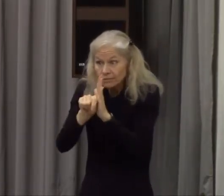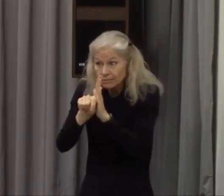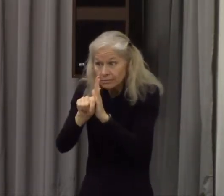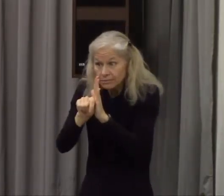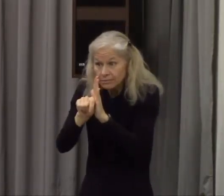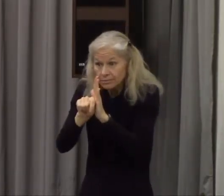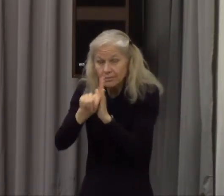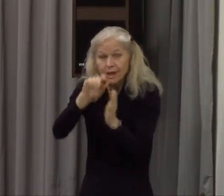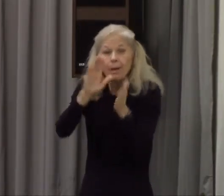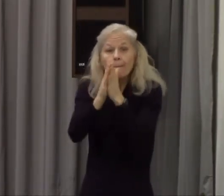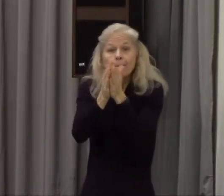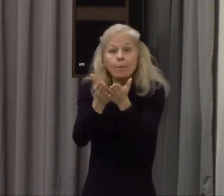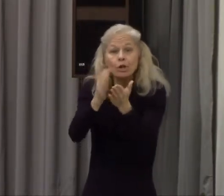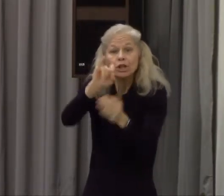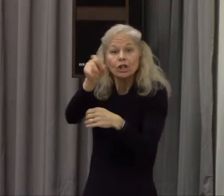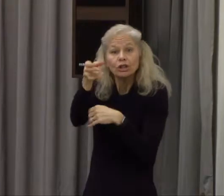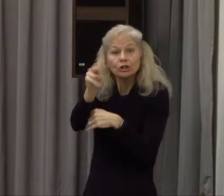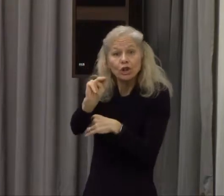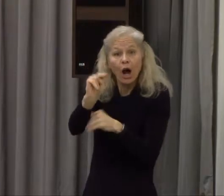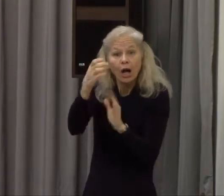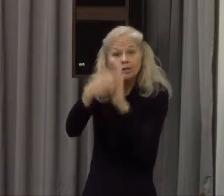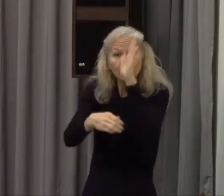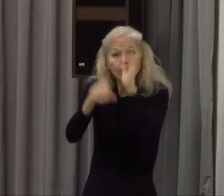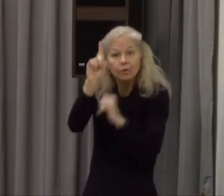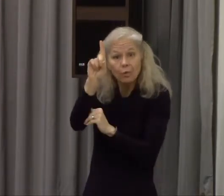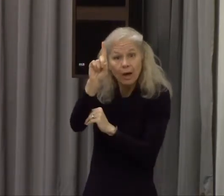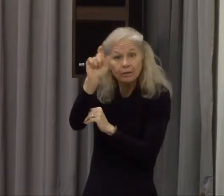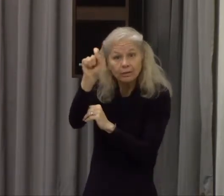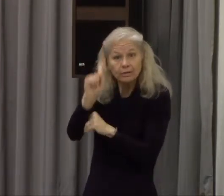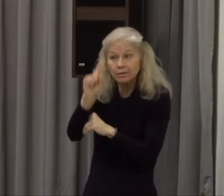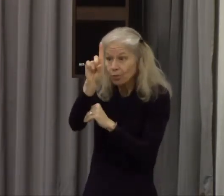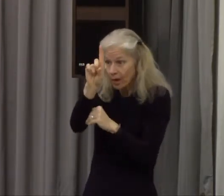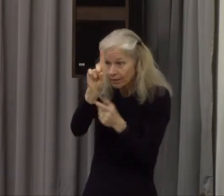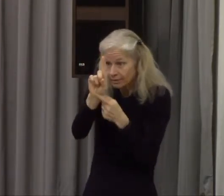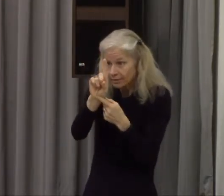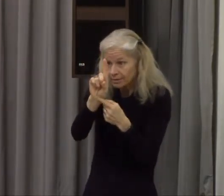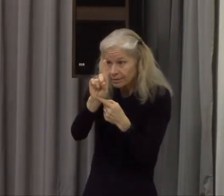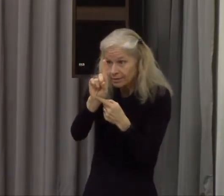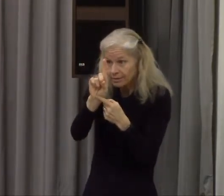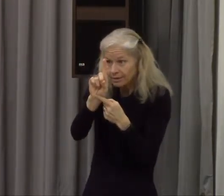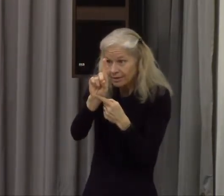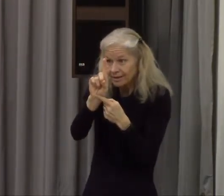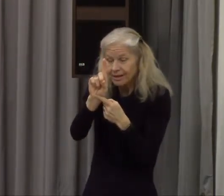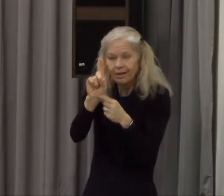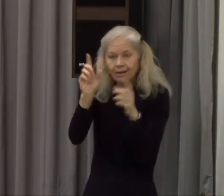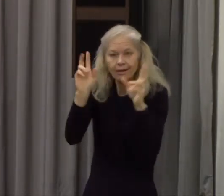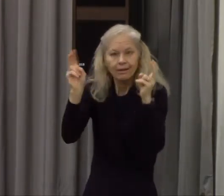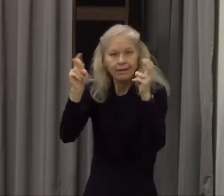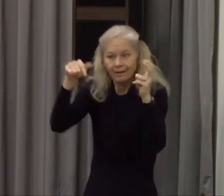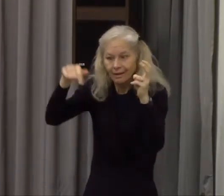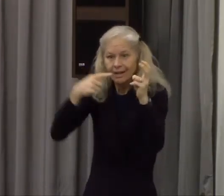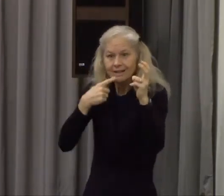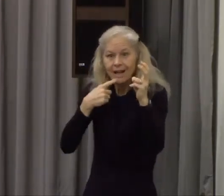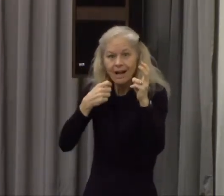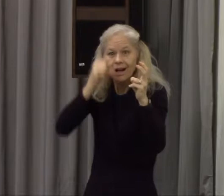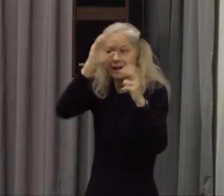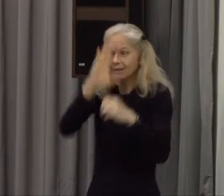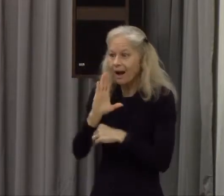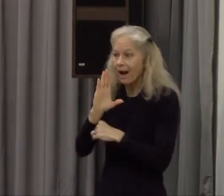flesh. Paul tells us, he writes to Timothy, he became a man. And speaking about